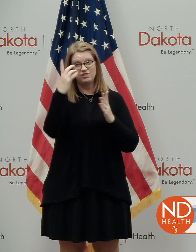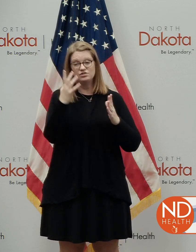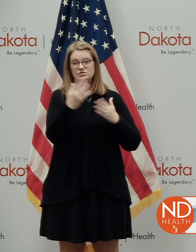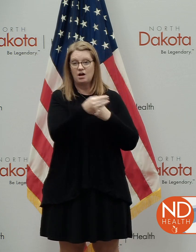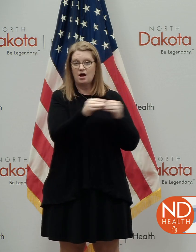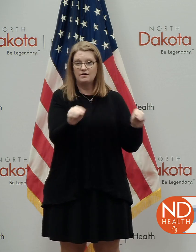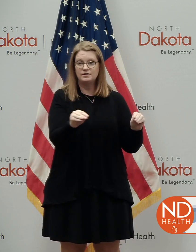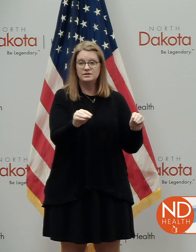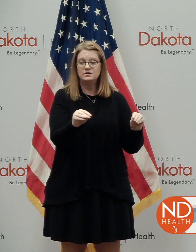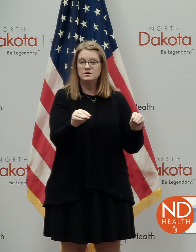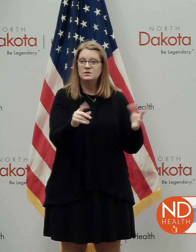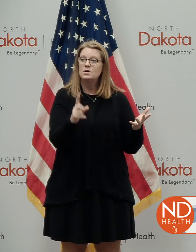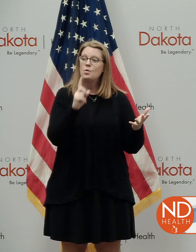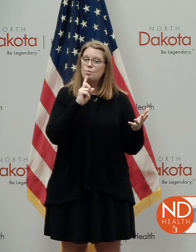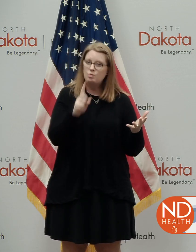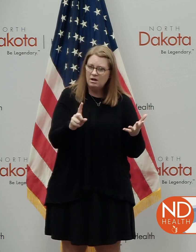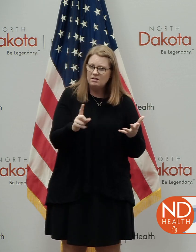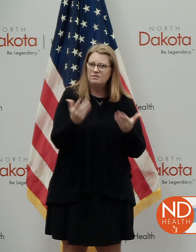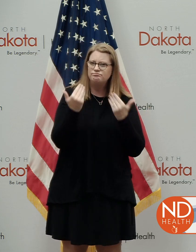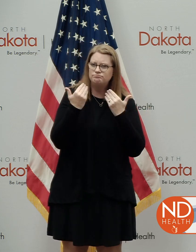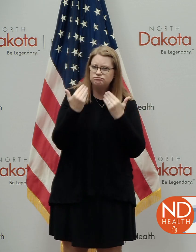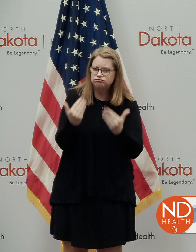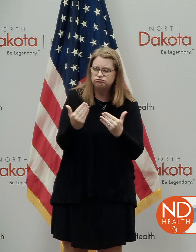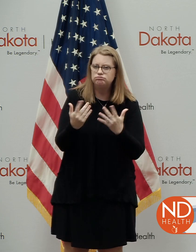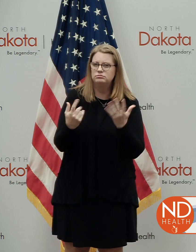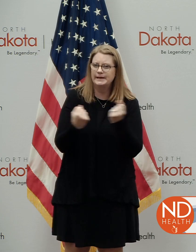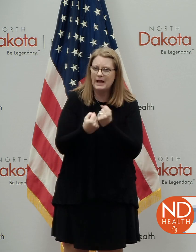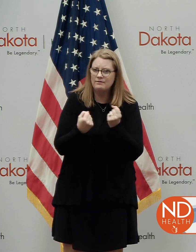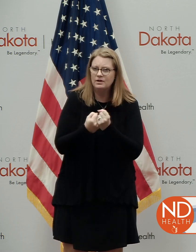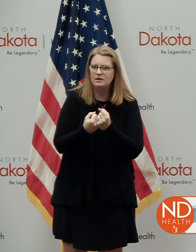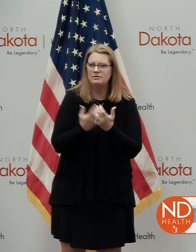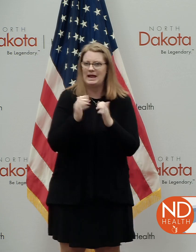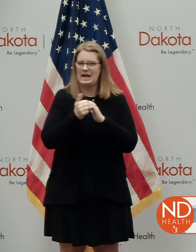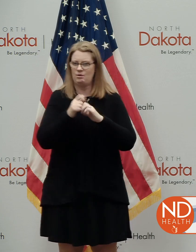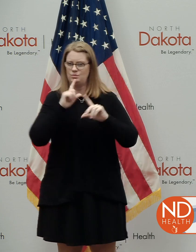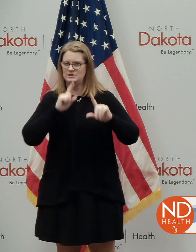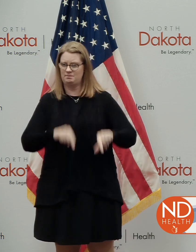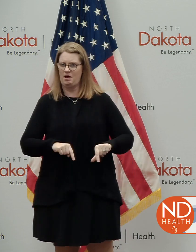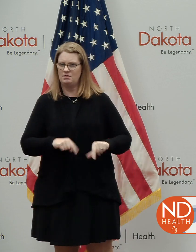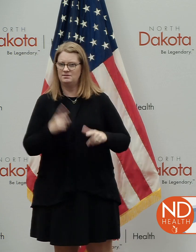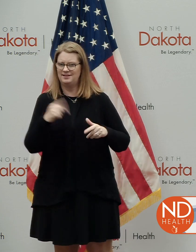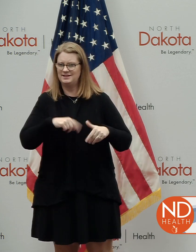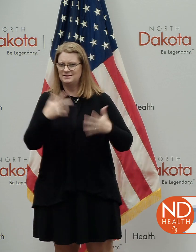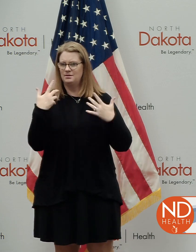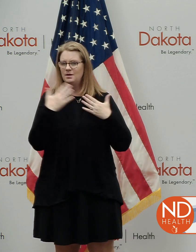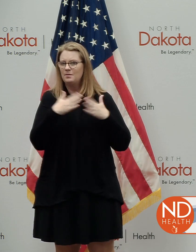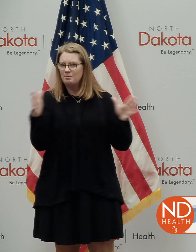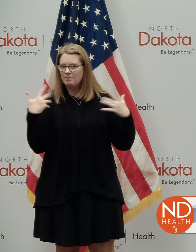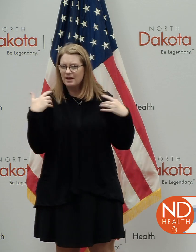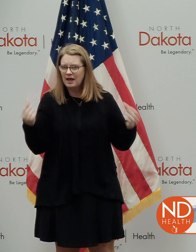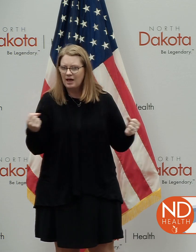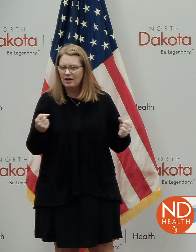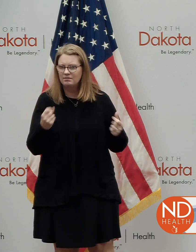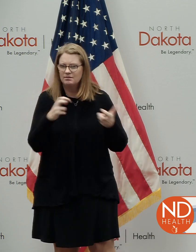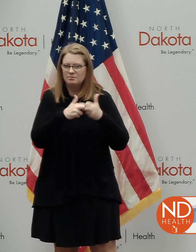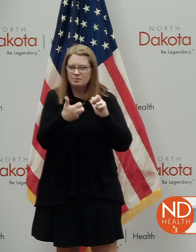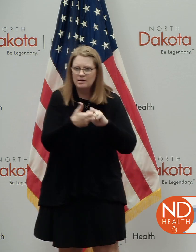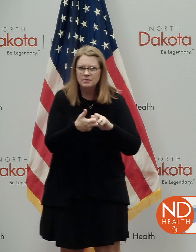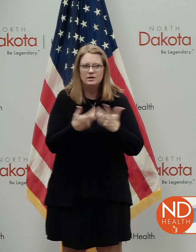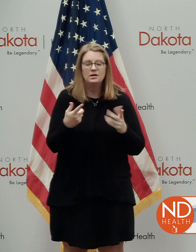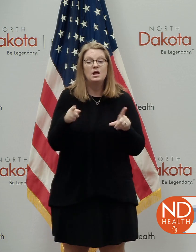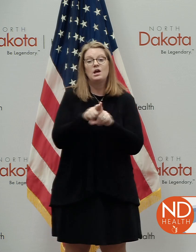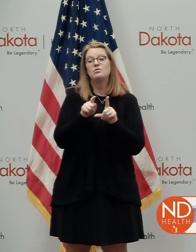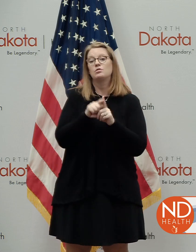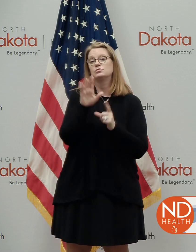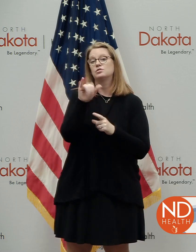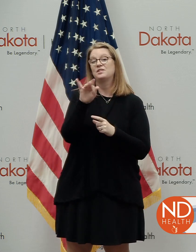continued with collegiality in advocating for how to respond to this public health crisis, including how best to invest the CARES